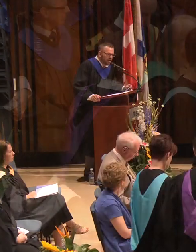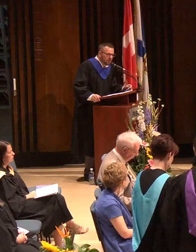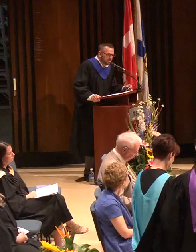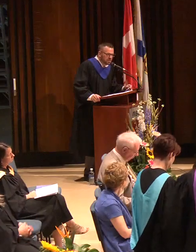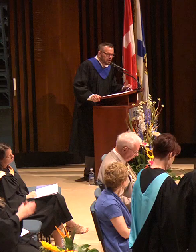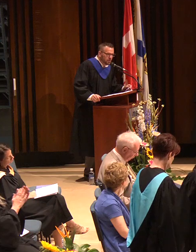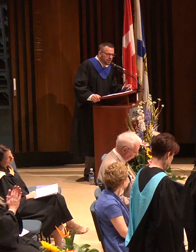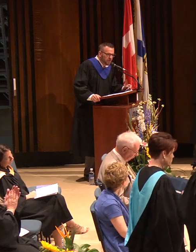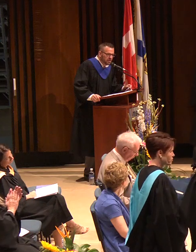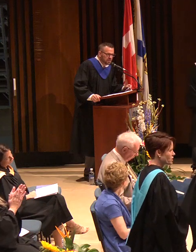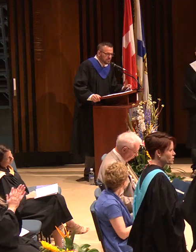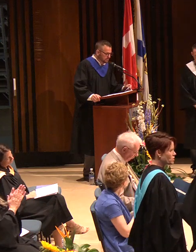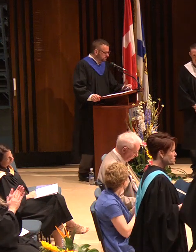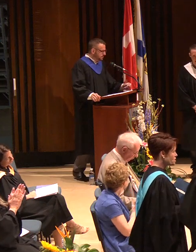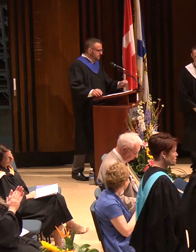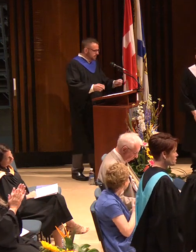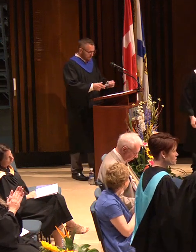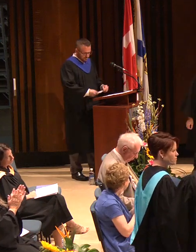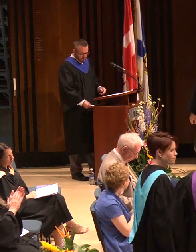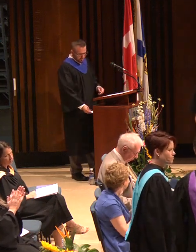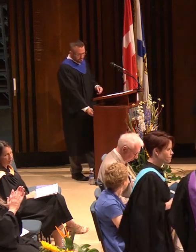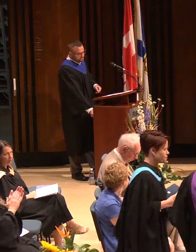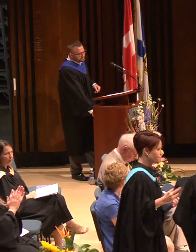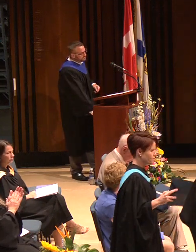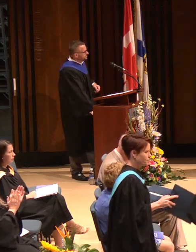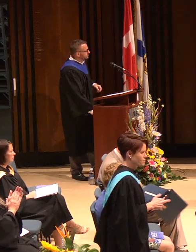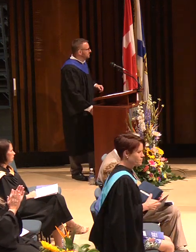Christopher Connors, with honors.